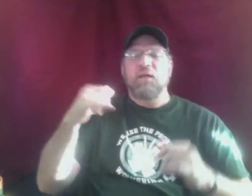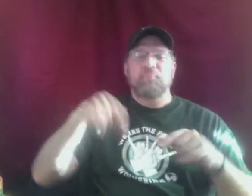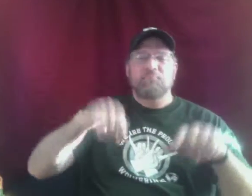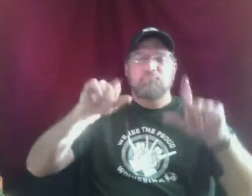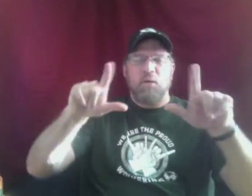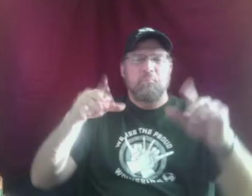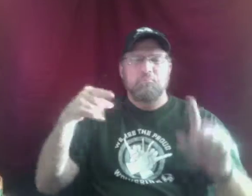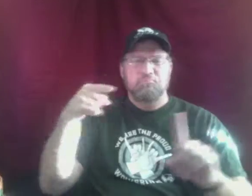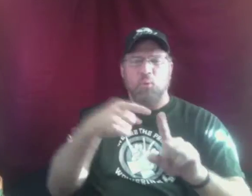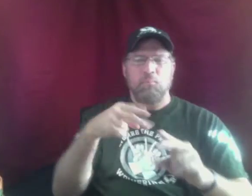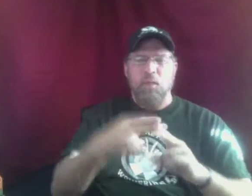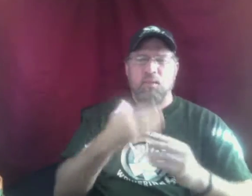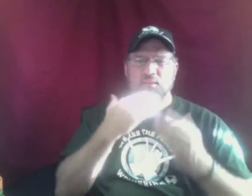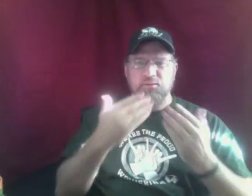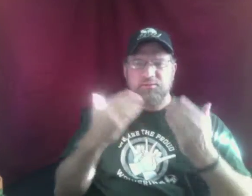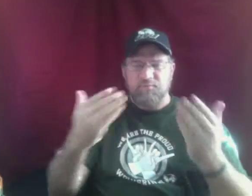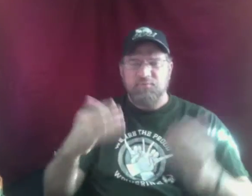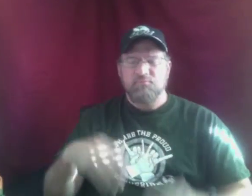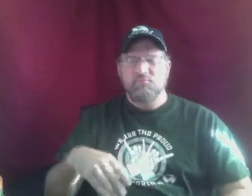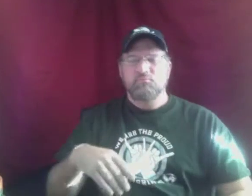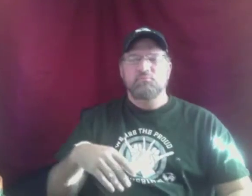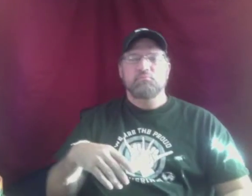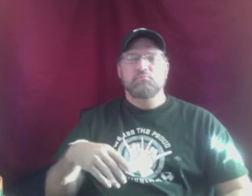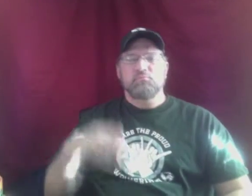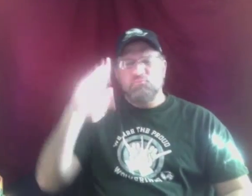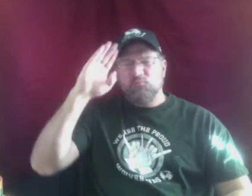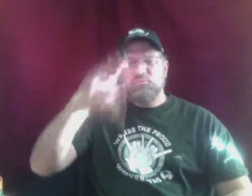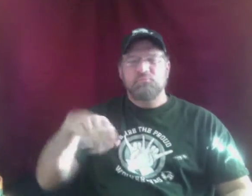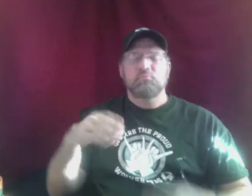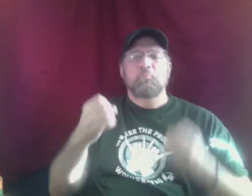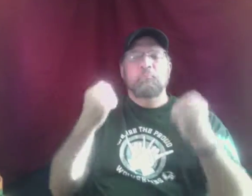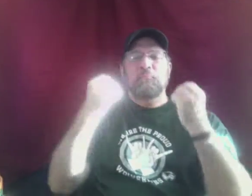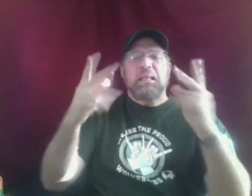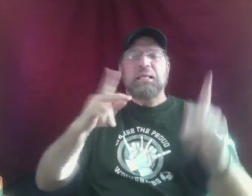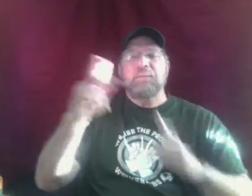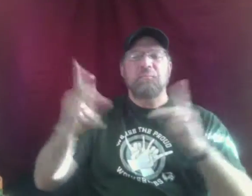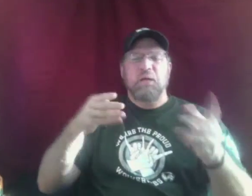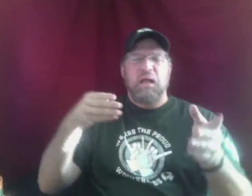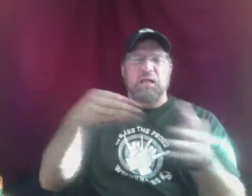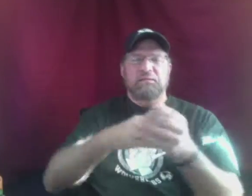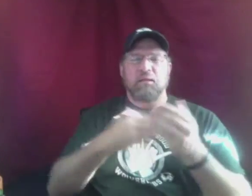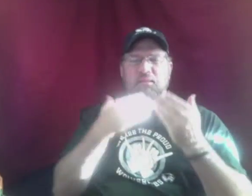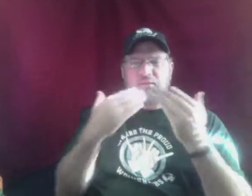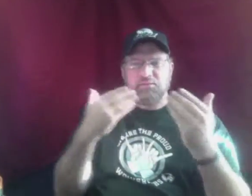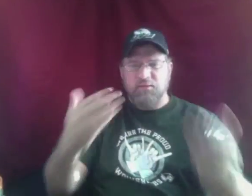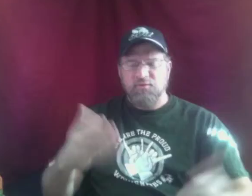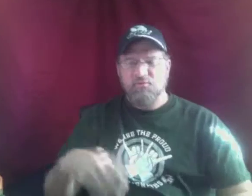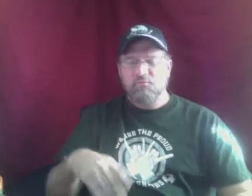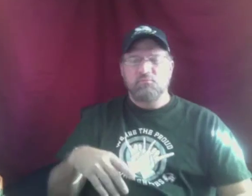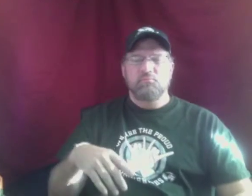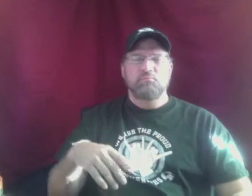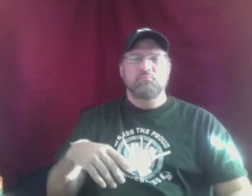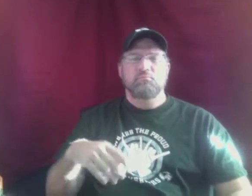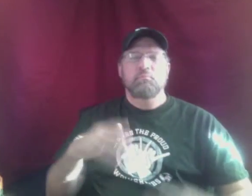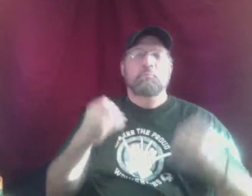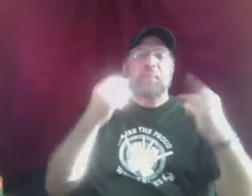I still don't think it's a good idea for you to date Ginny Star's daughter. I want to. You better get it